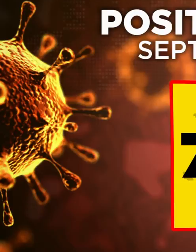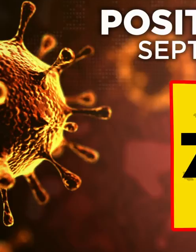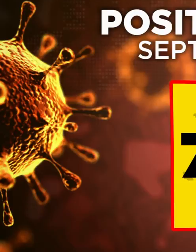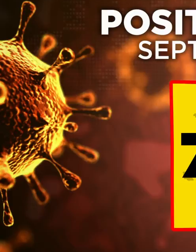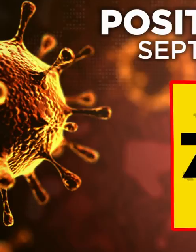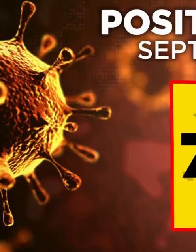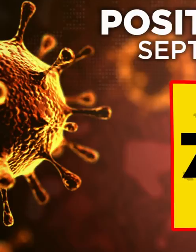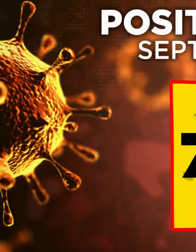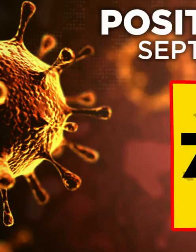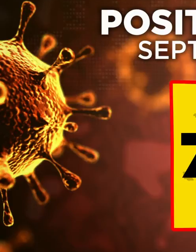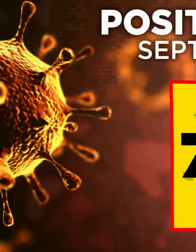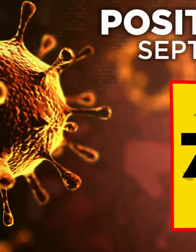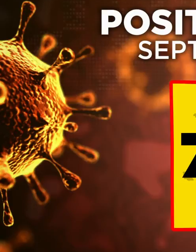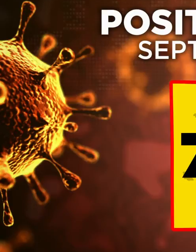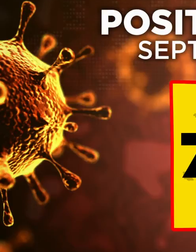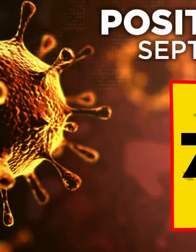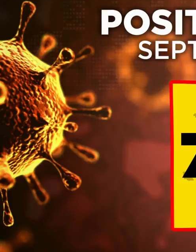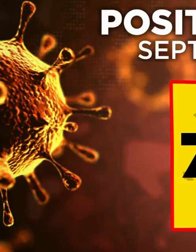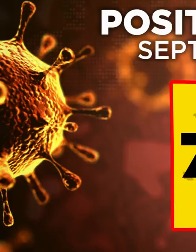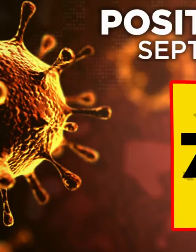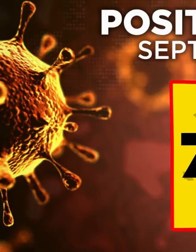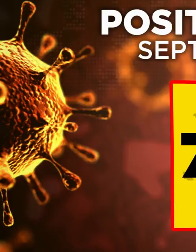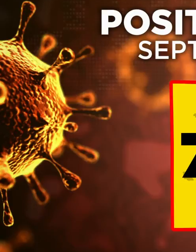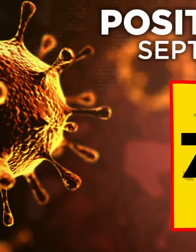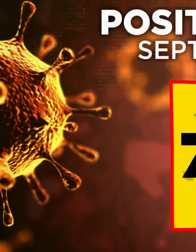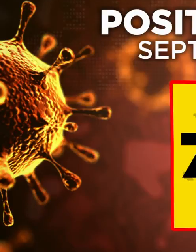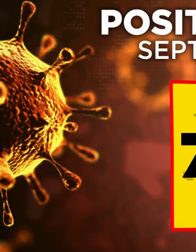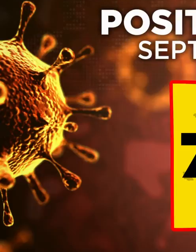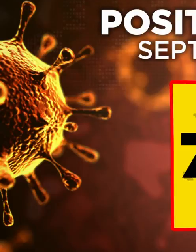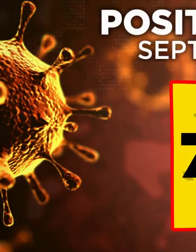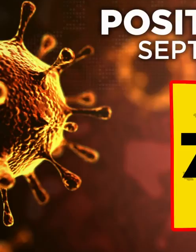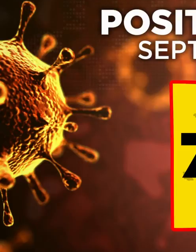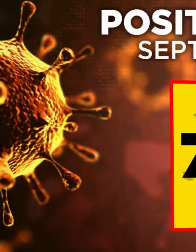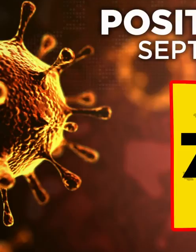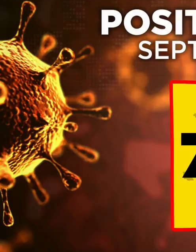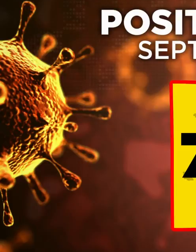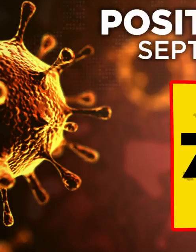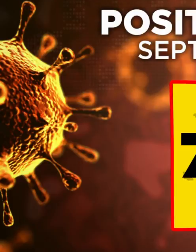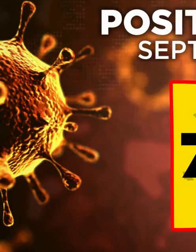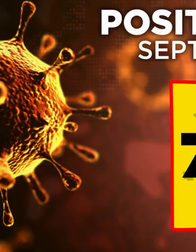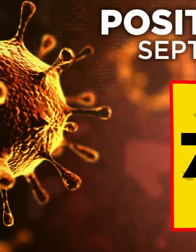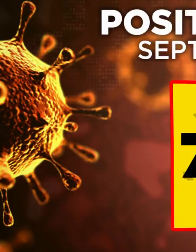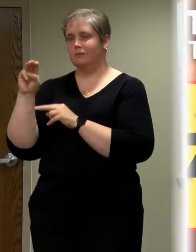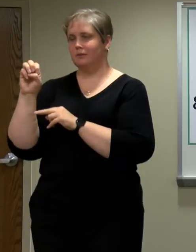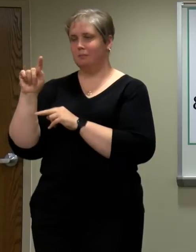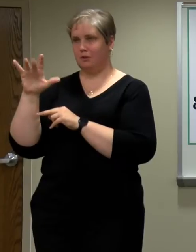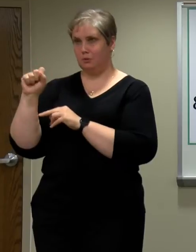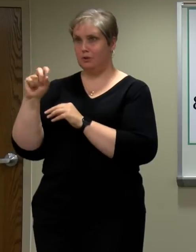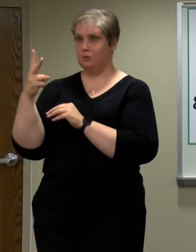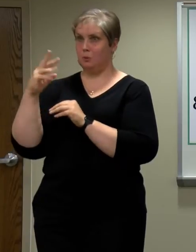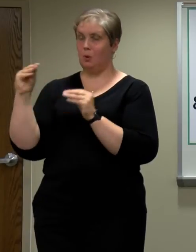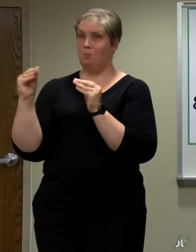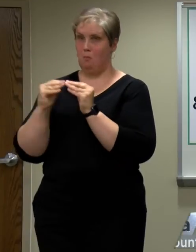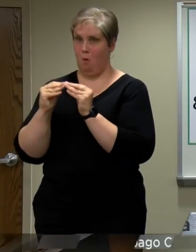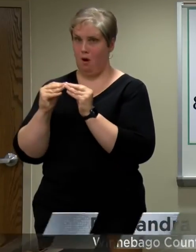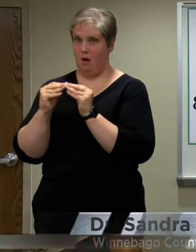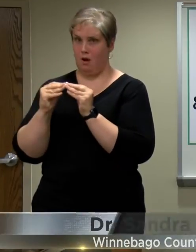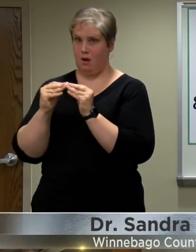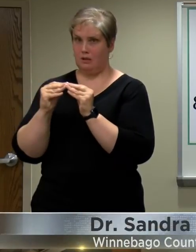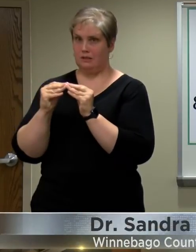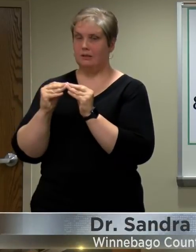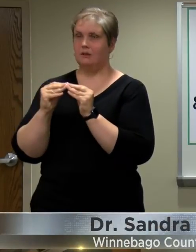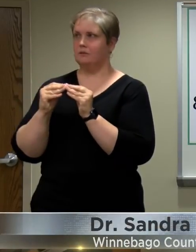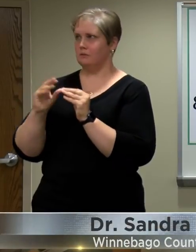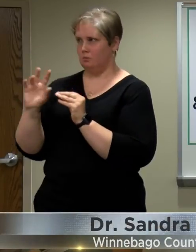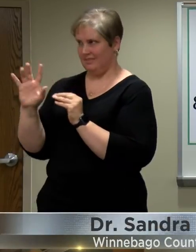will step in to help with mitigation efforts. And the health department says that is not where we want to be. Folks, we need to step it up.